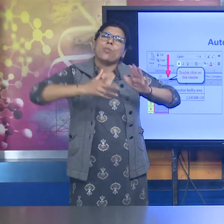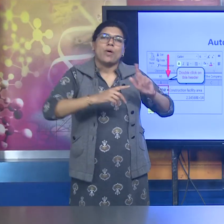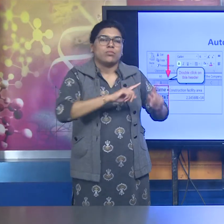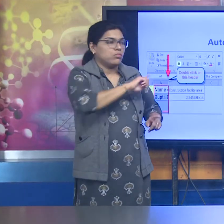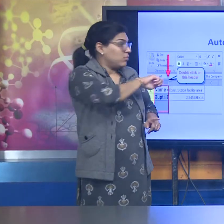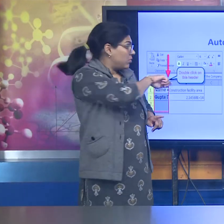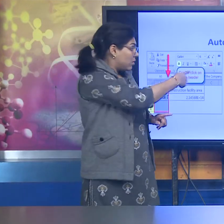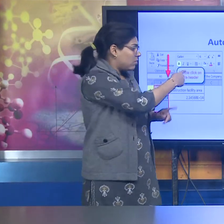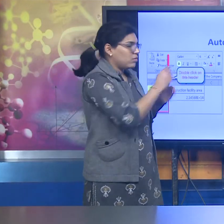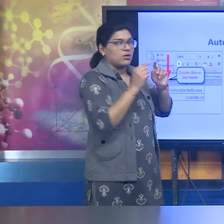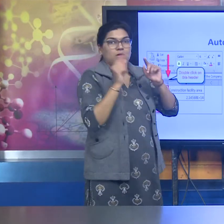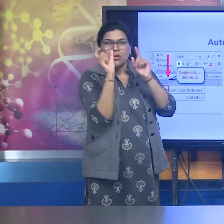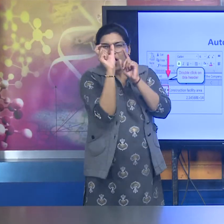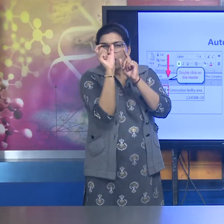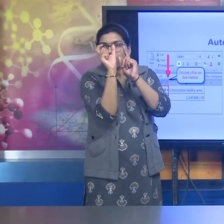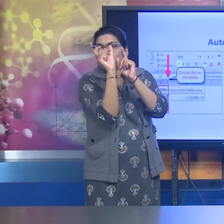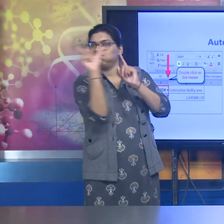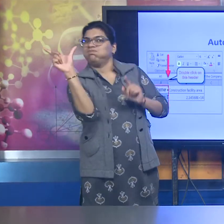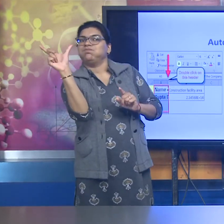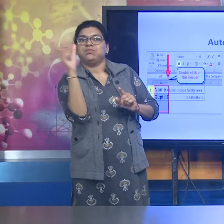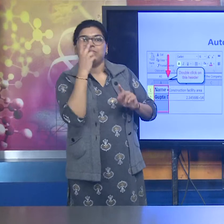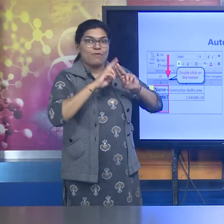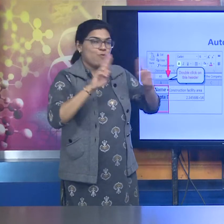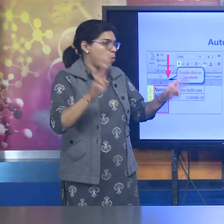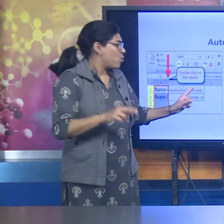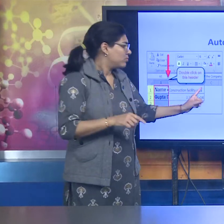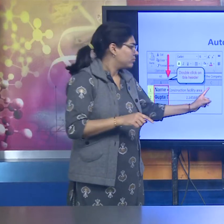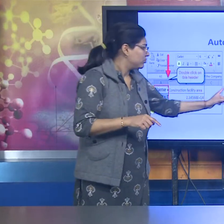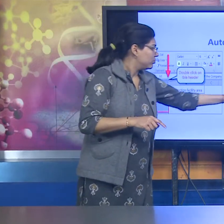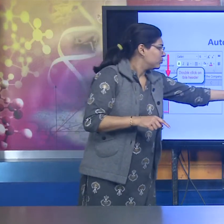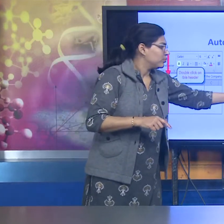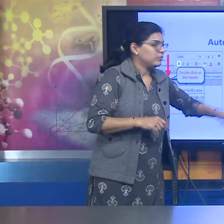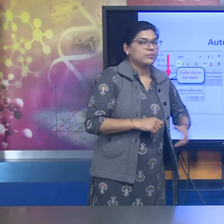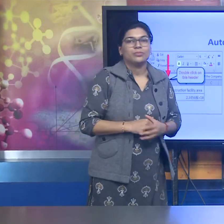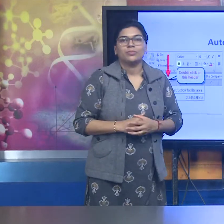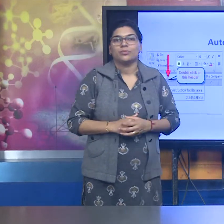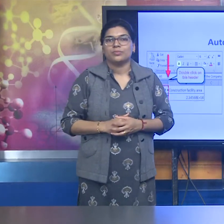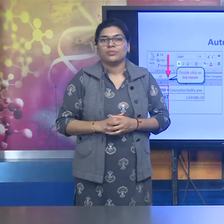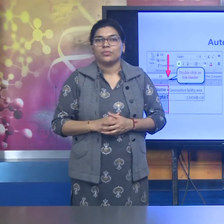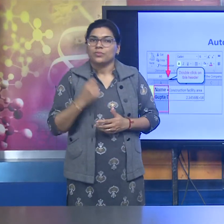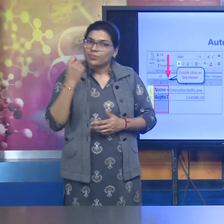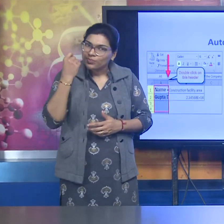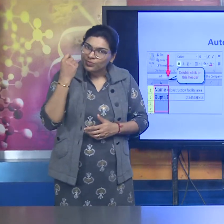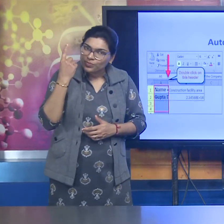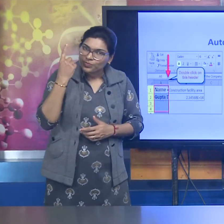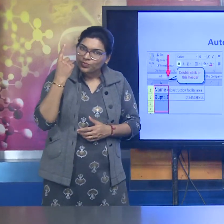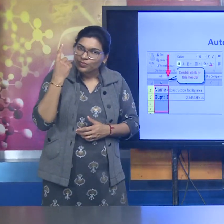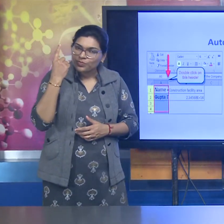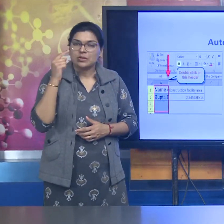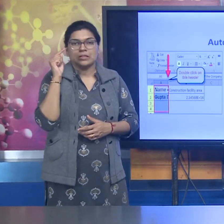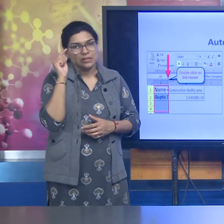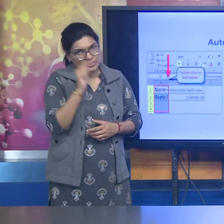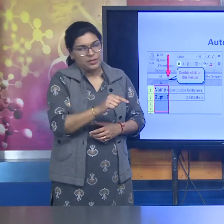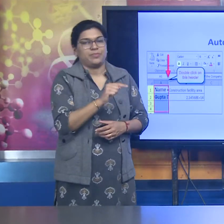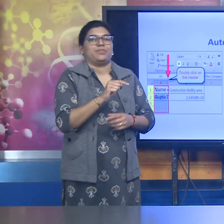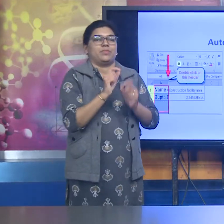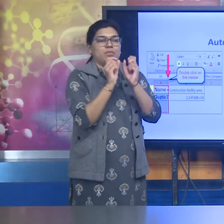So whenever you feel it, you see the full name of the company easily.